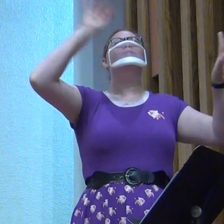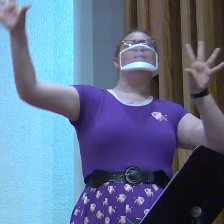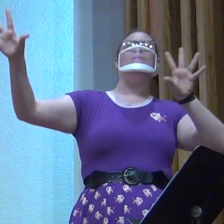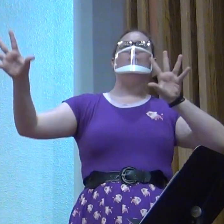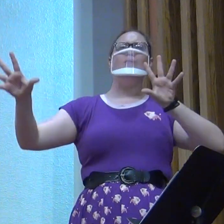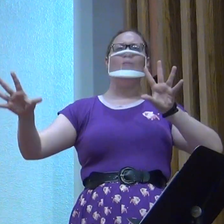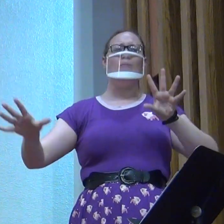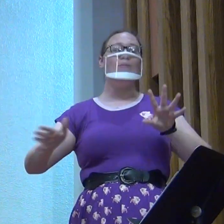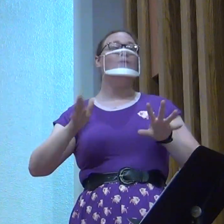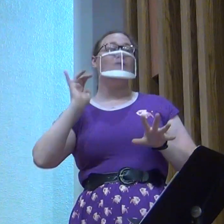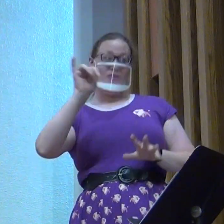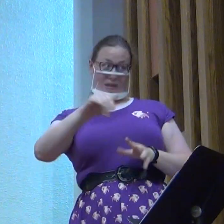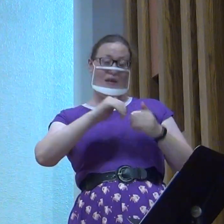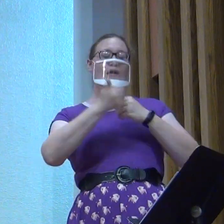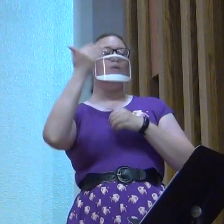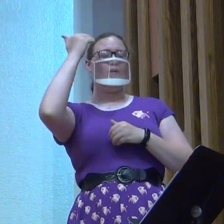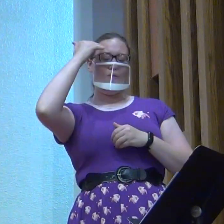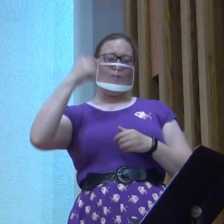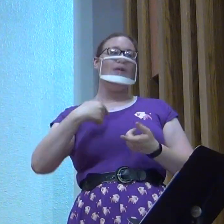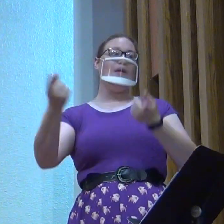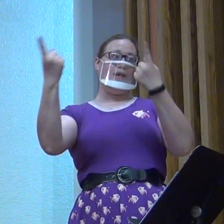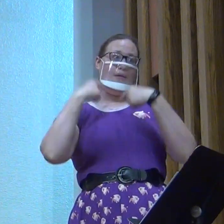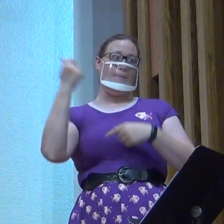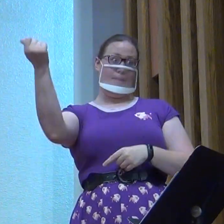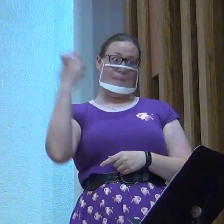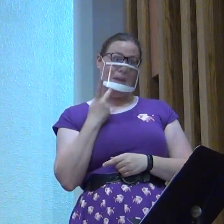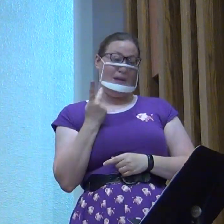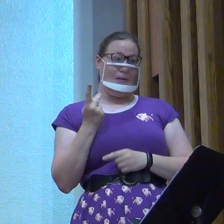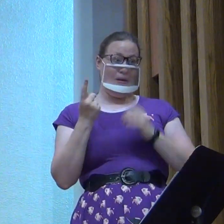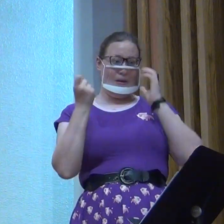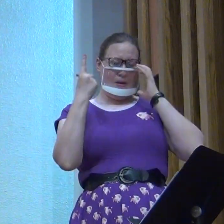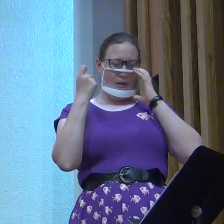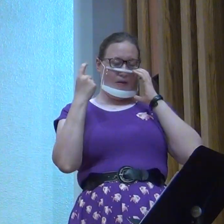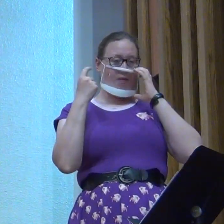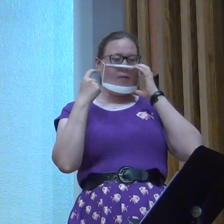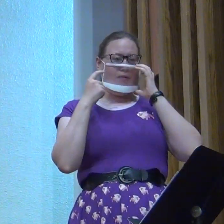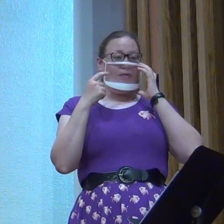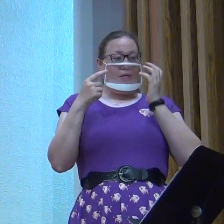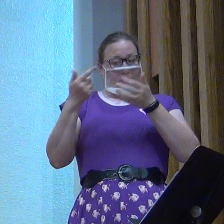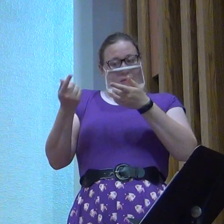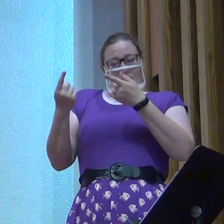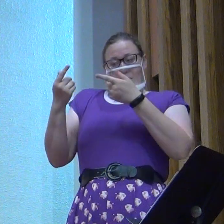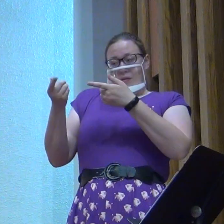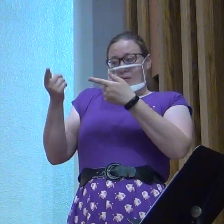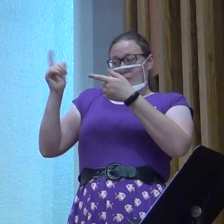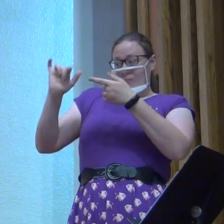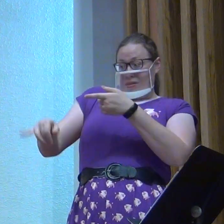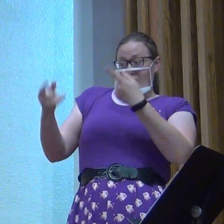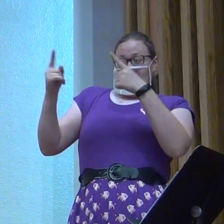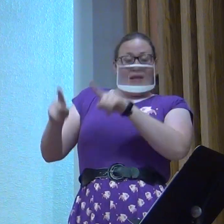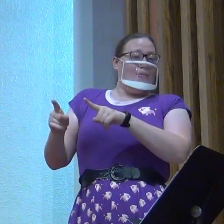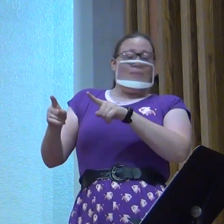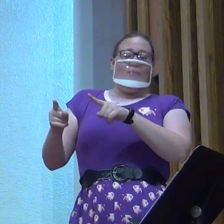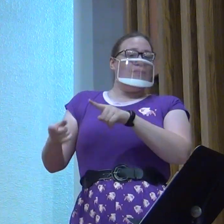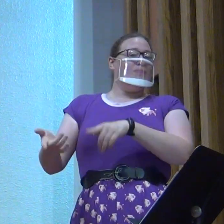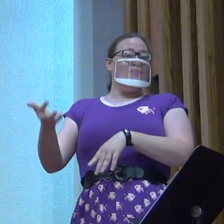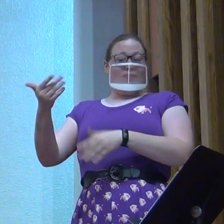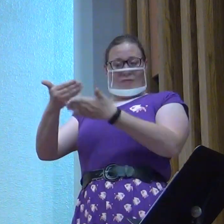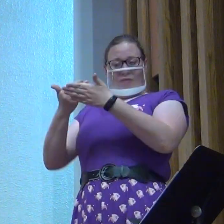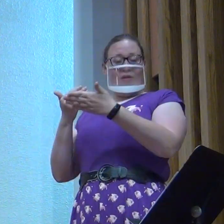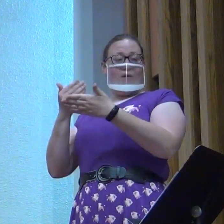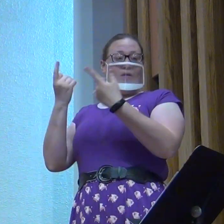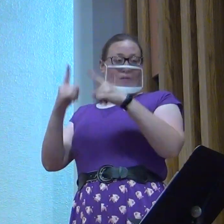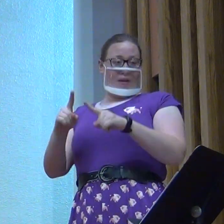other. But first, he must suffer many things and be rejected by